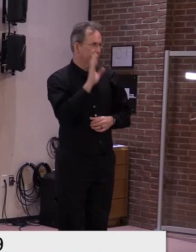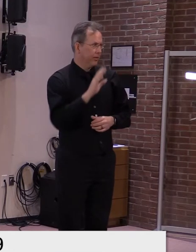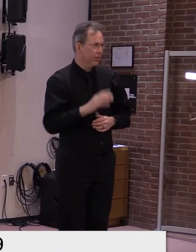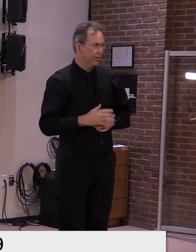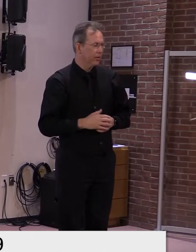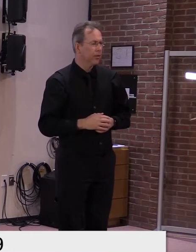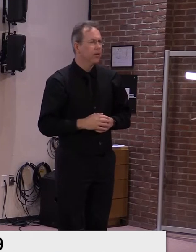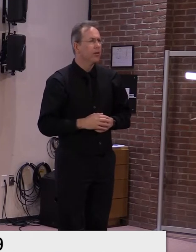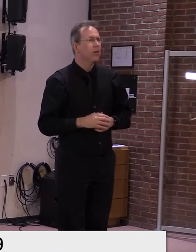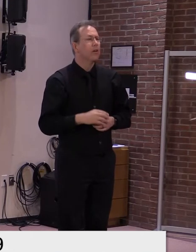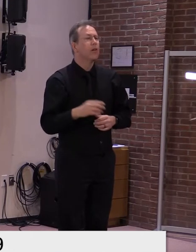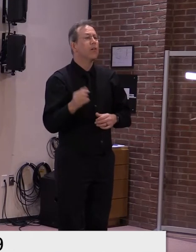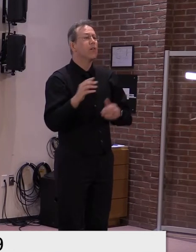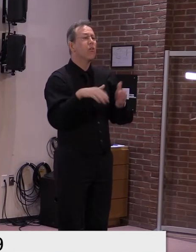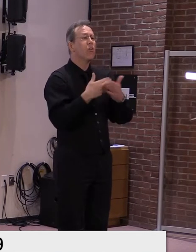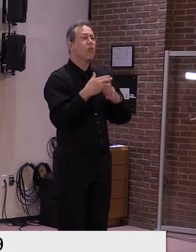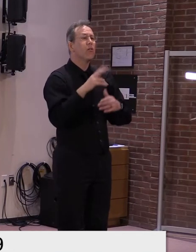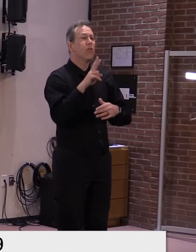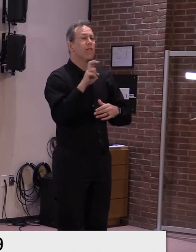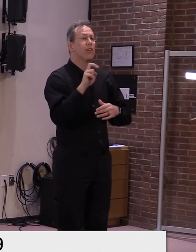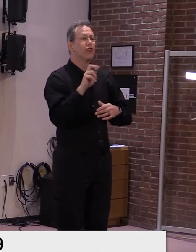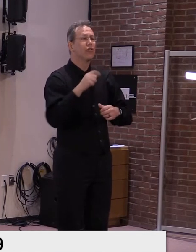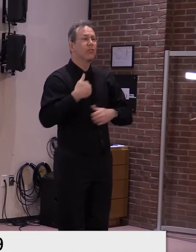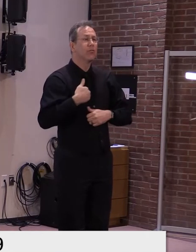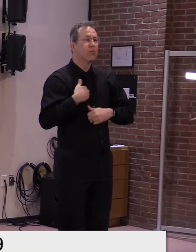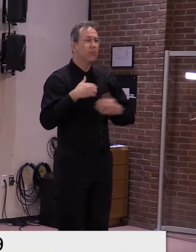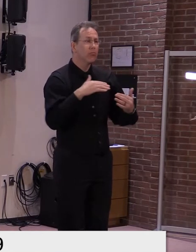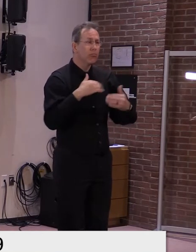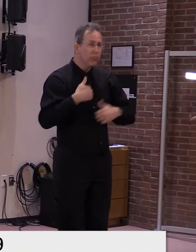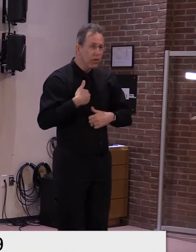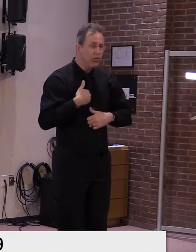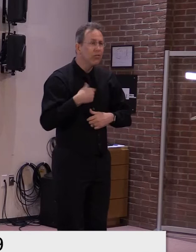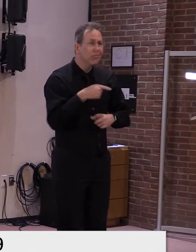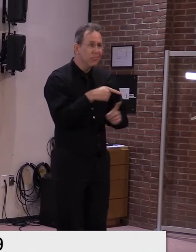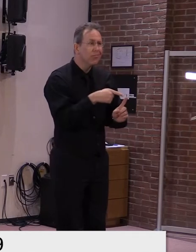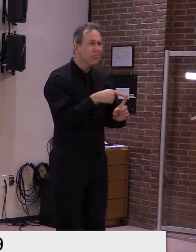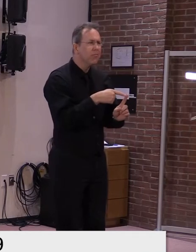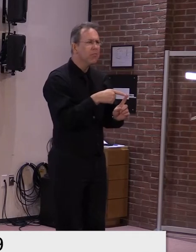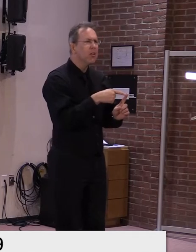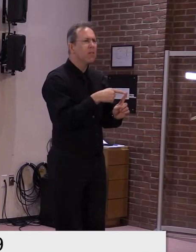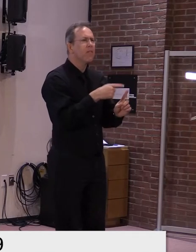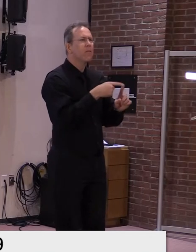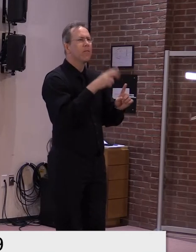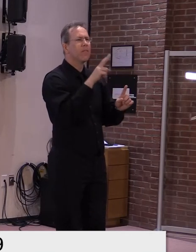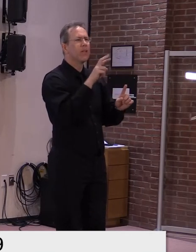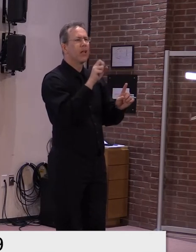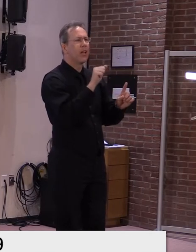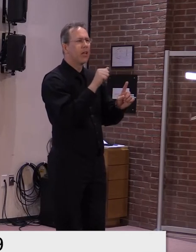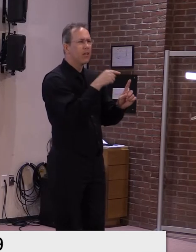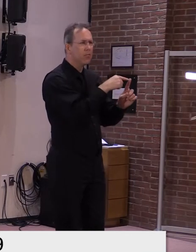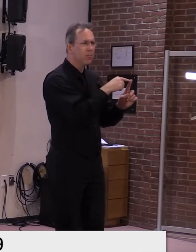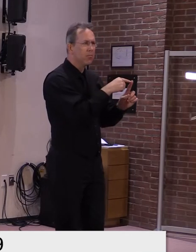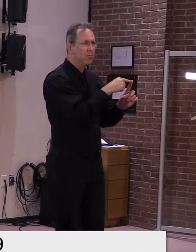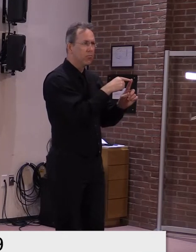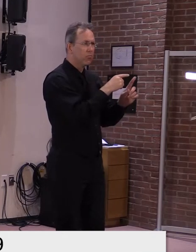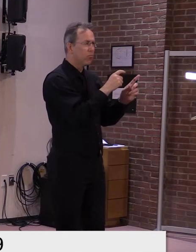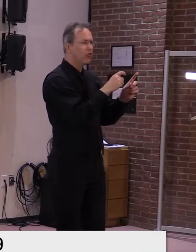veterans through the VA. You don't have to be getting your health care through the VA.